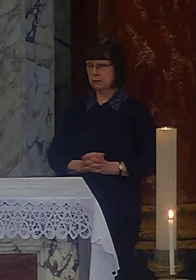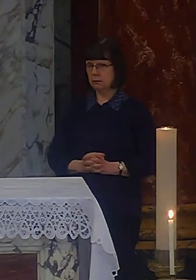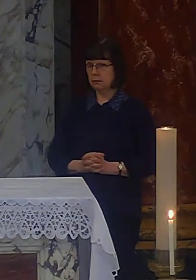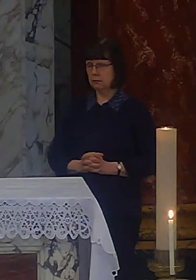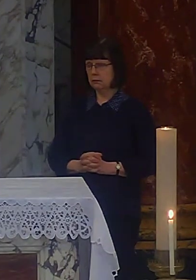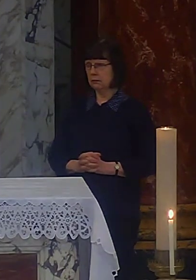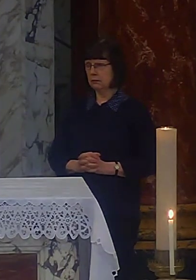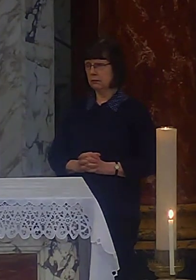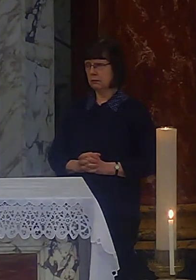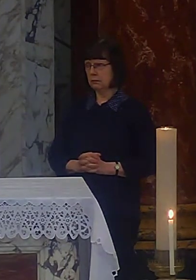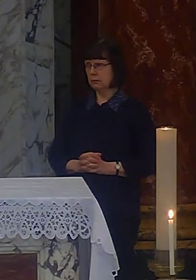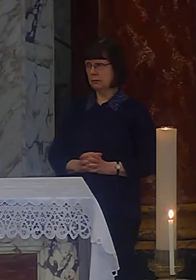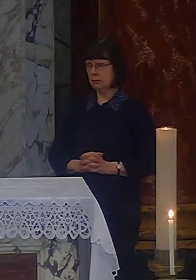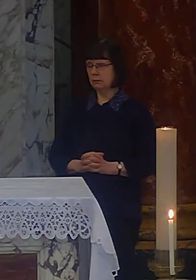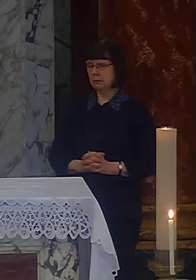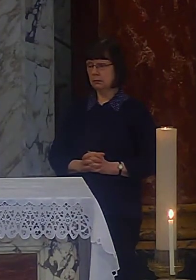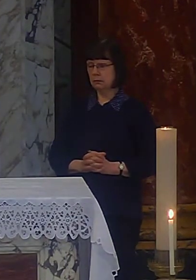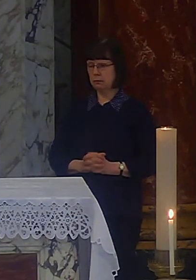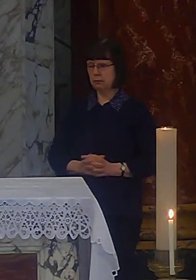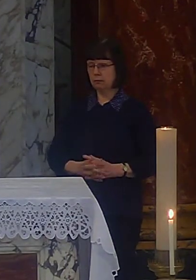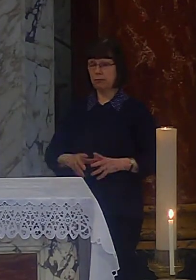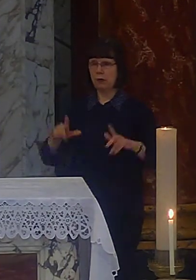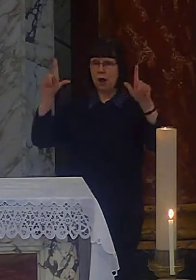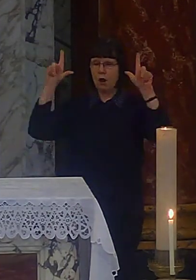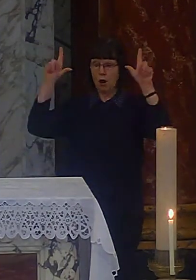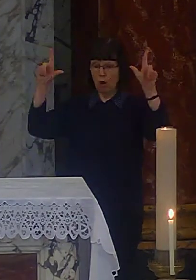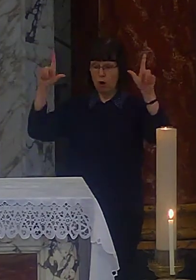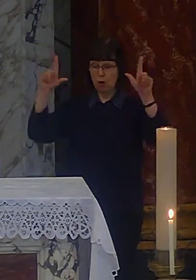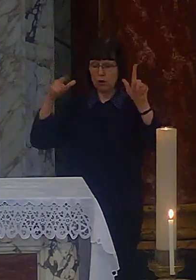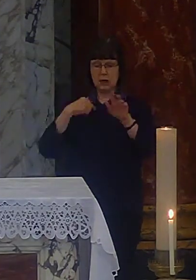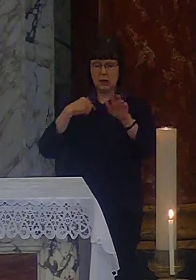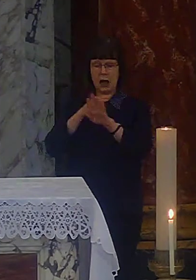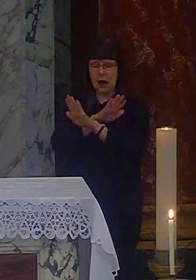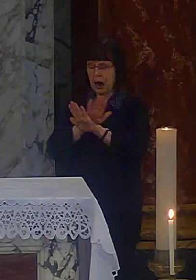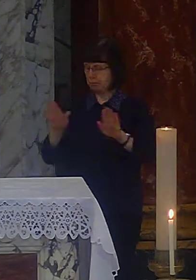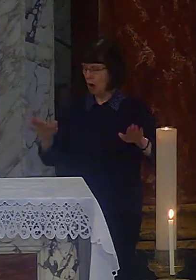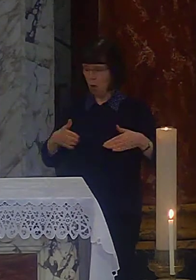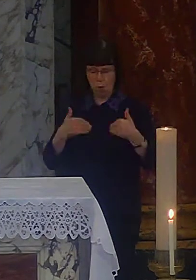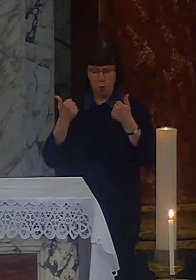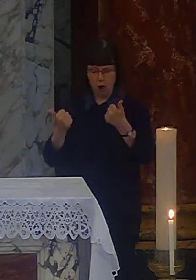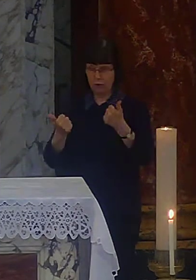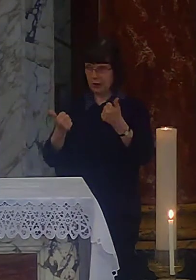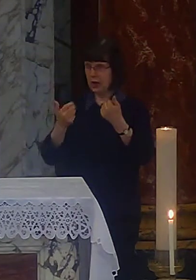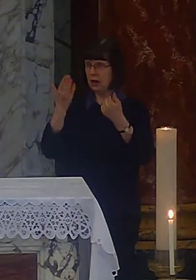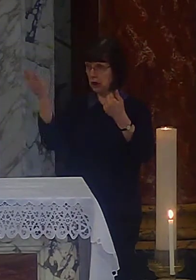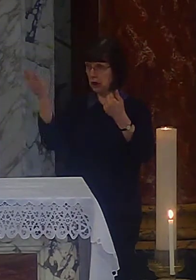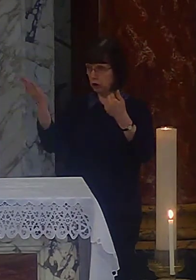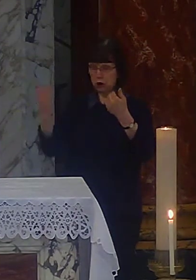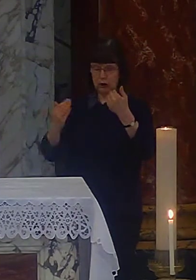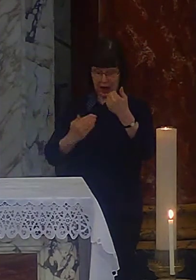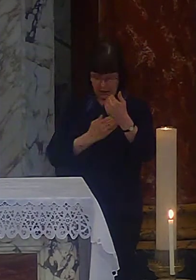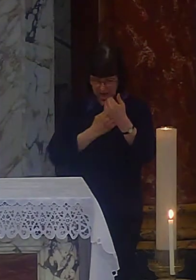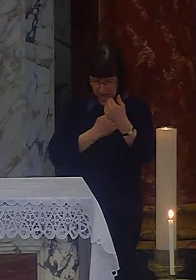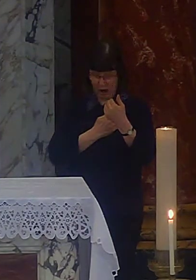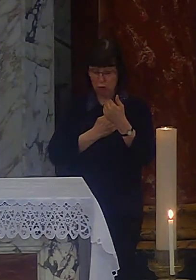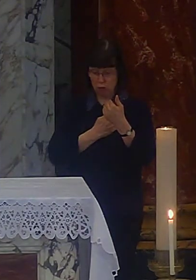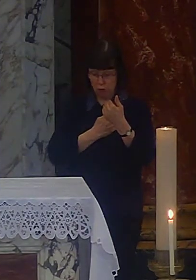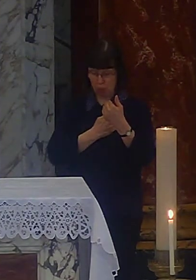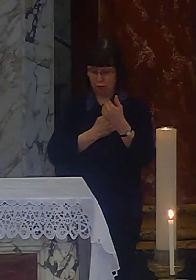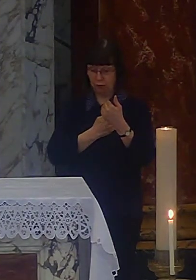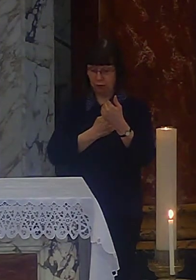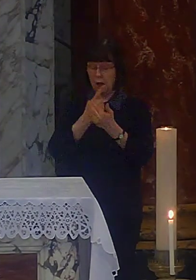those called to the supper of the Lamb. Lord, I am not worthy that you should enter under my